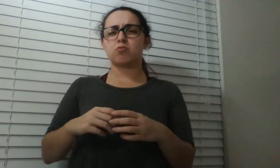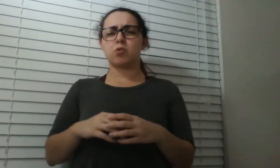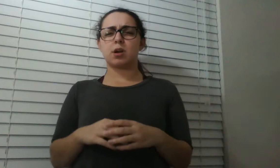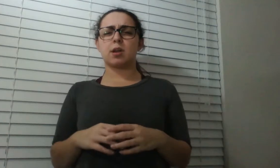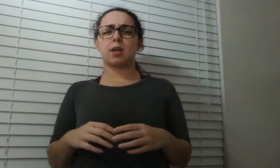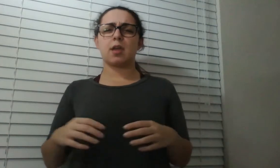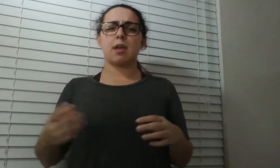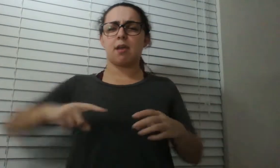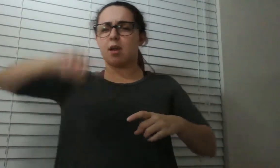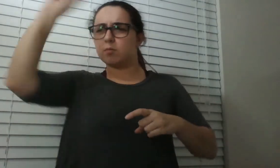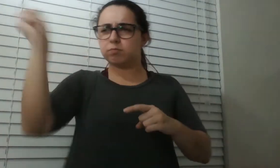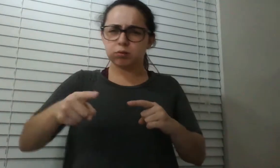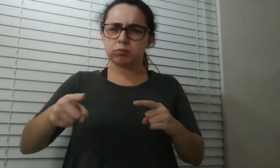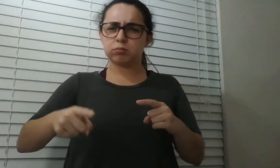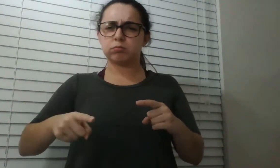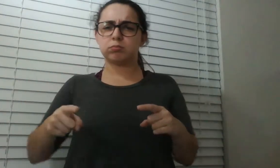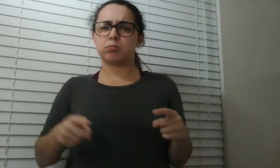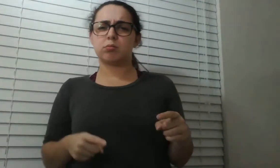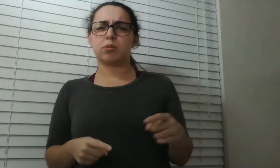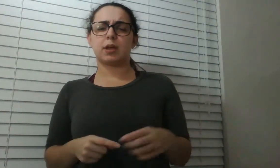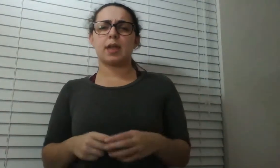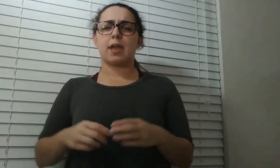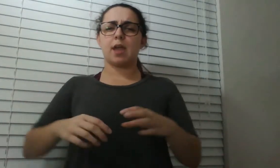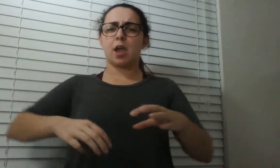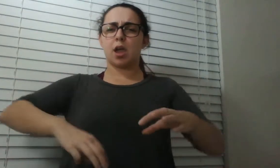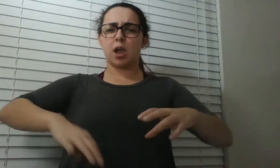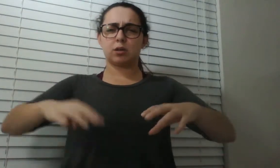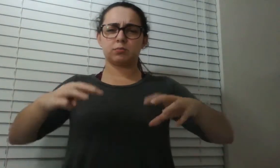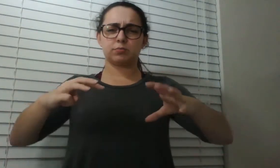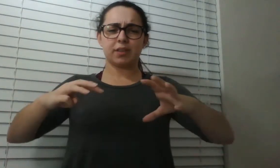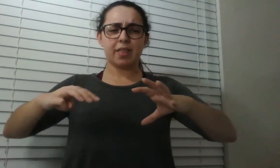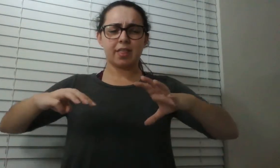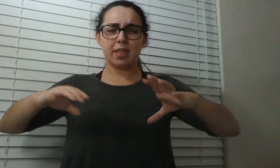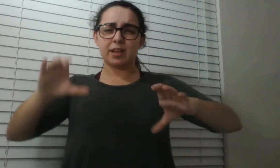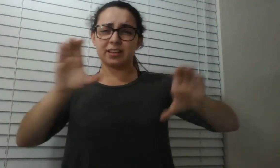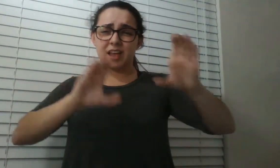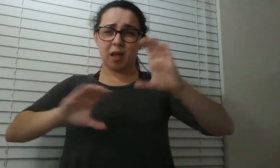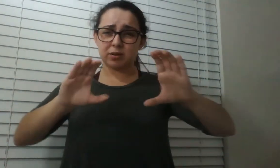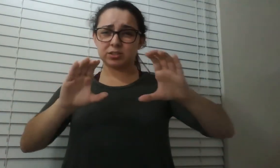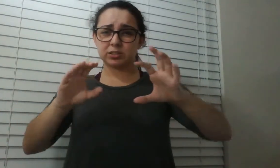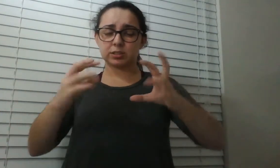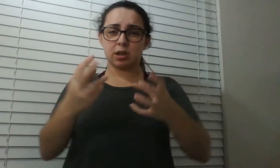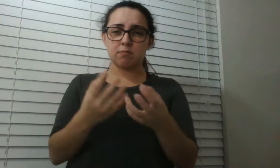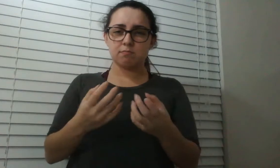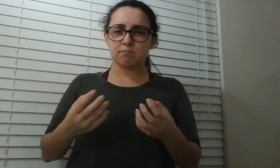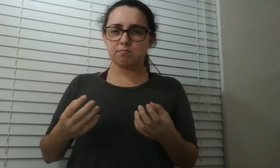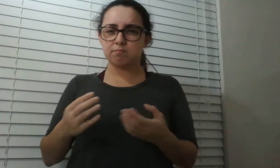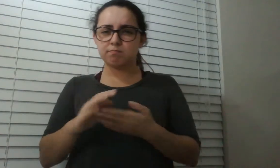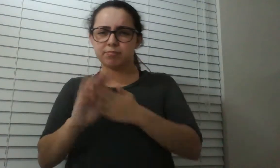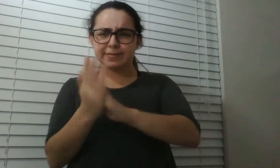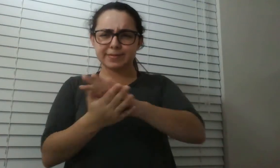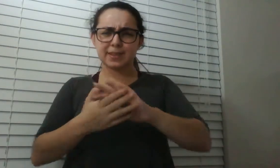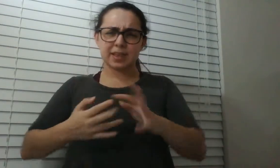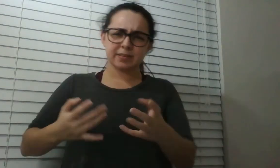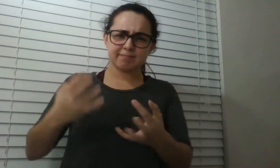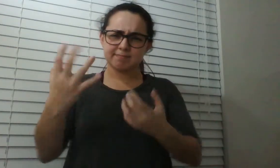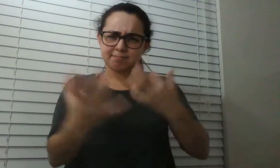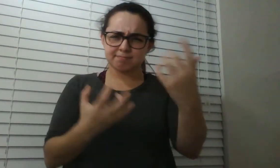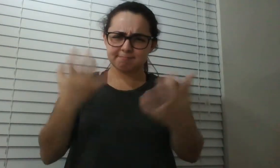another one comes out of the sky, hits the swamp, catalyzing all that chemistry into overdrive, and somehow miraculously, for just a moment, the reactions come together in